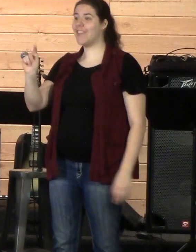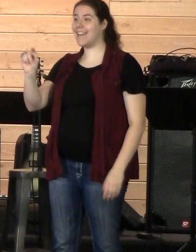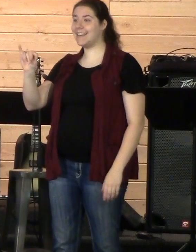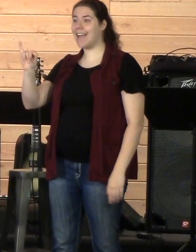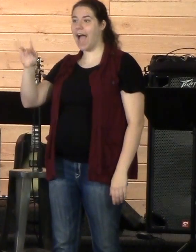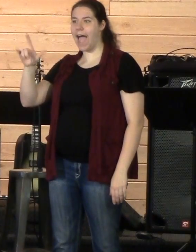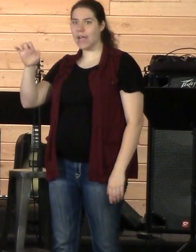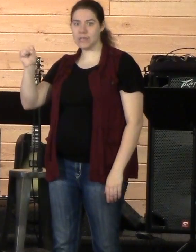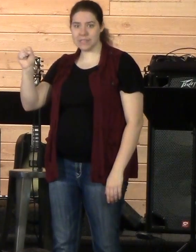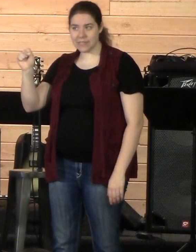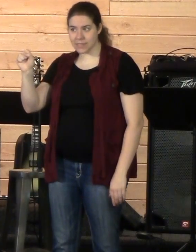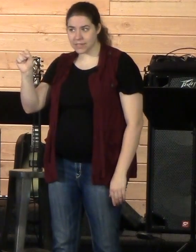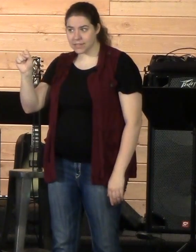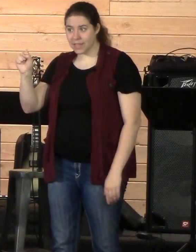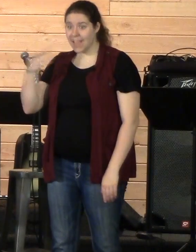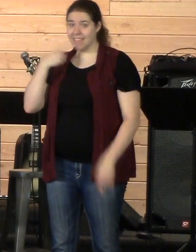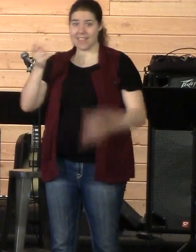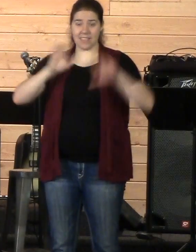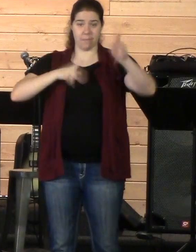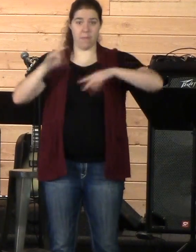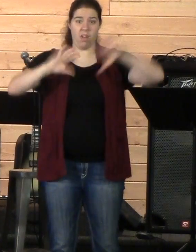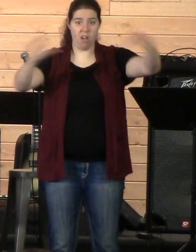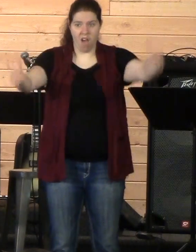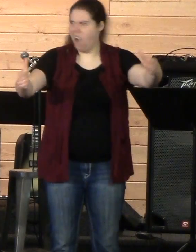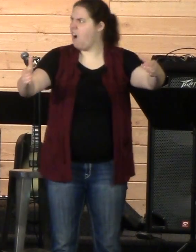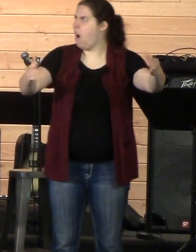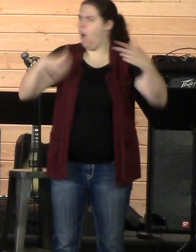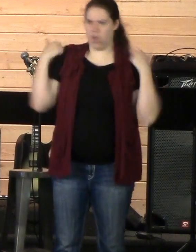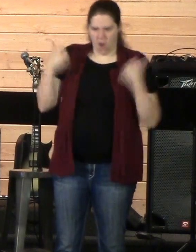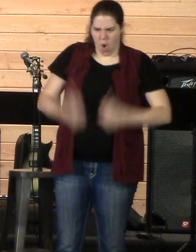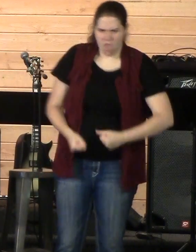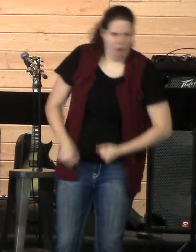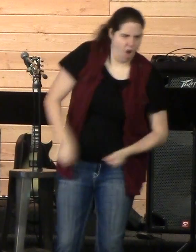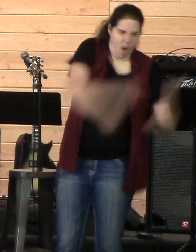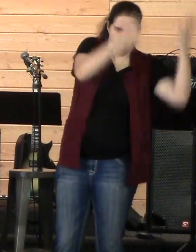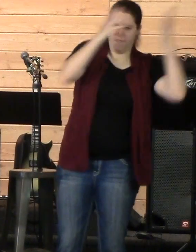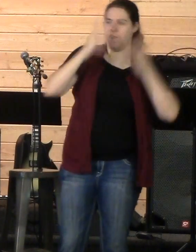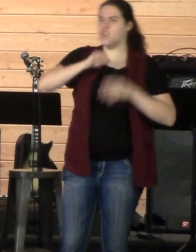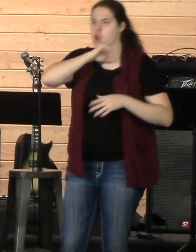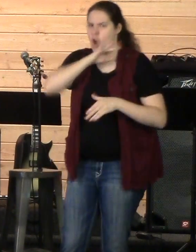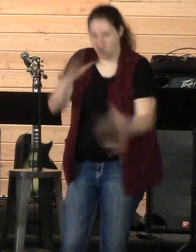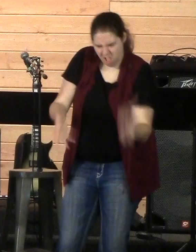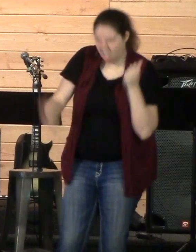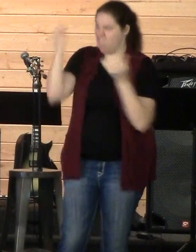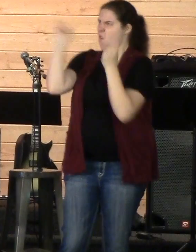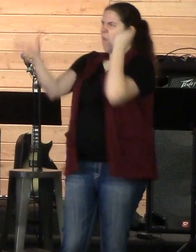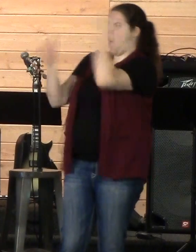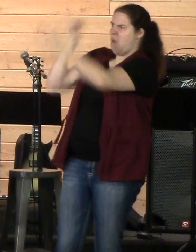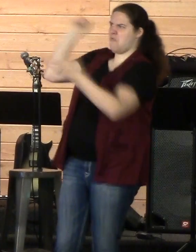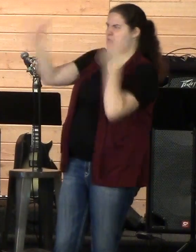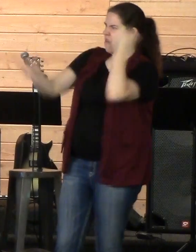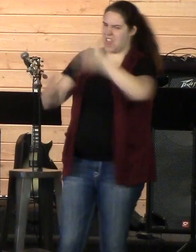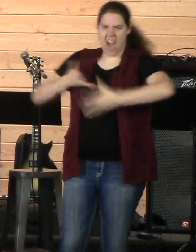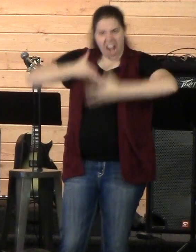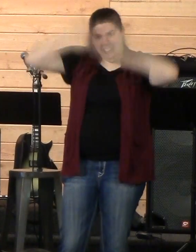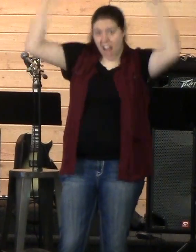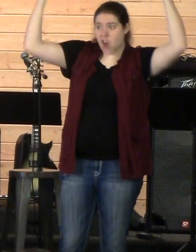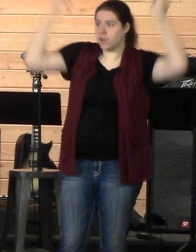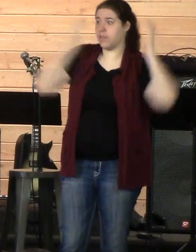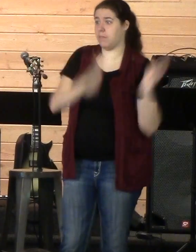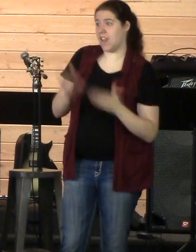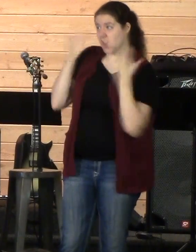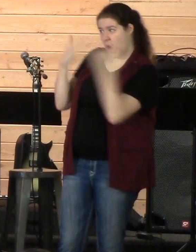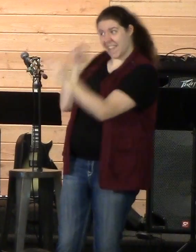Scripture, they took off their coats. They were throwing dirt in the air. They were so angry they're going to rush him and kill him. So they had to whisk him off into